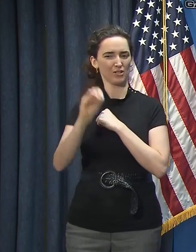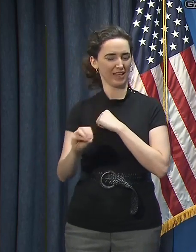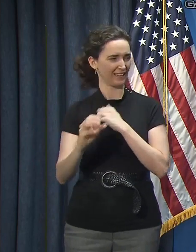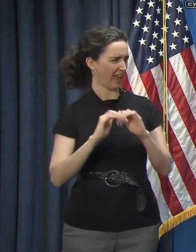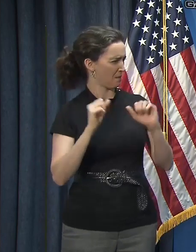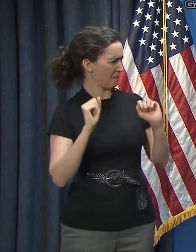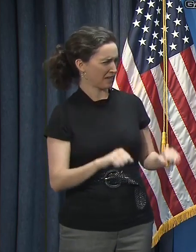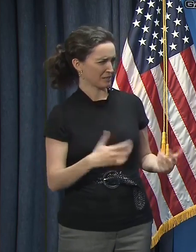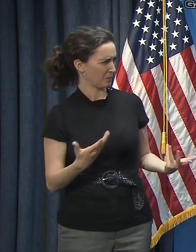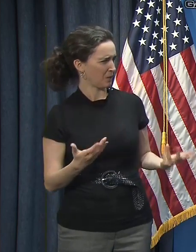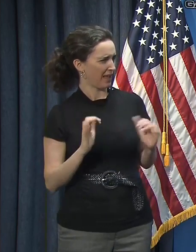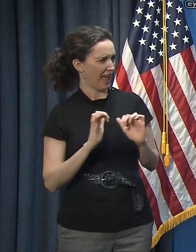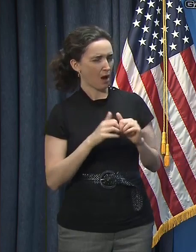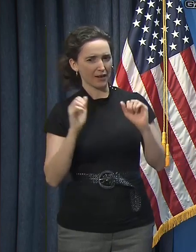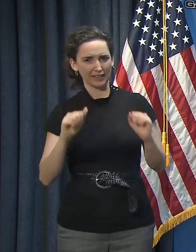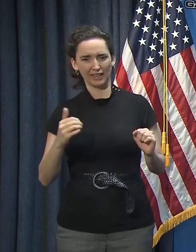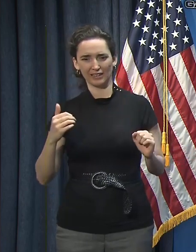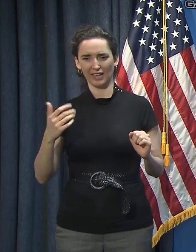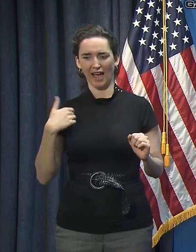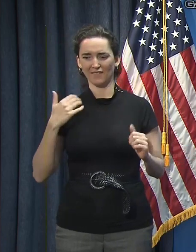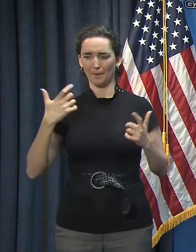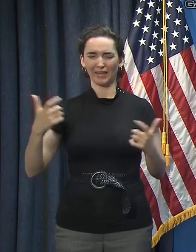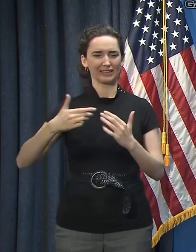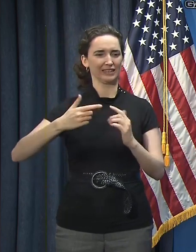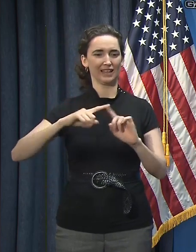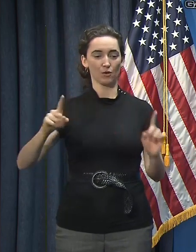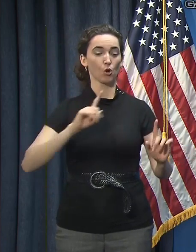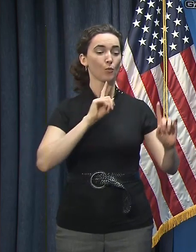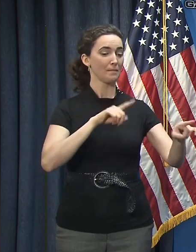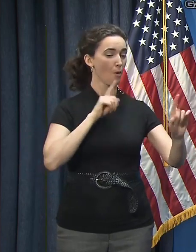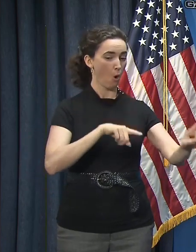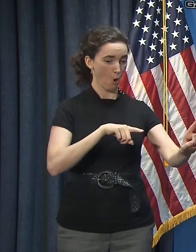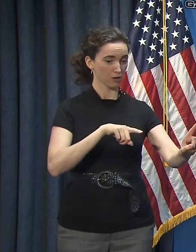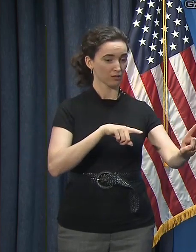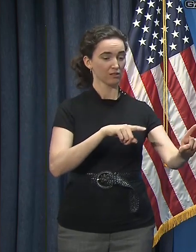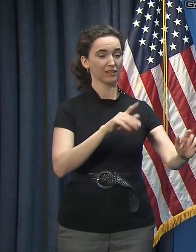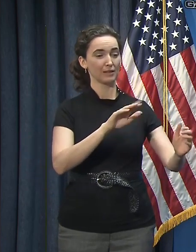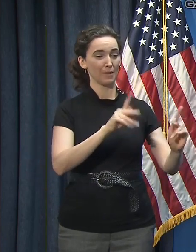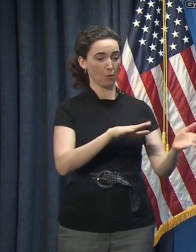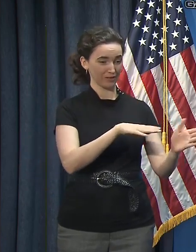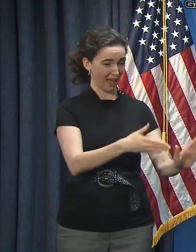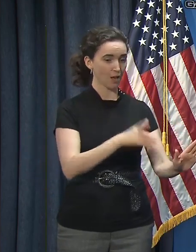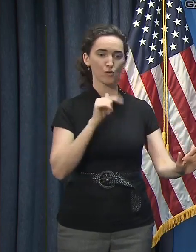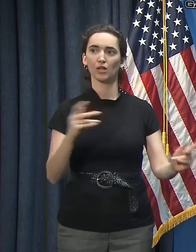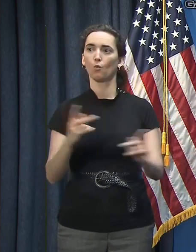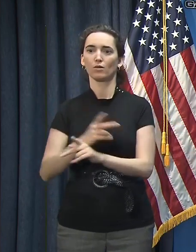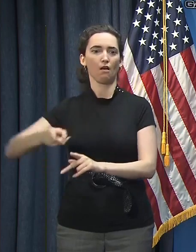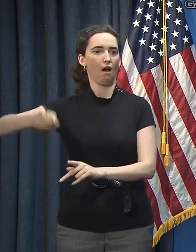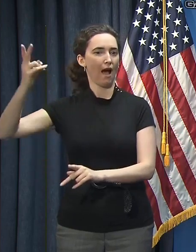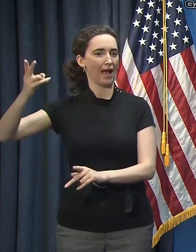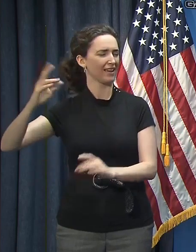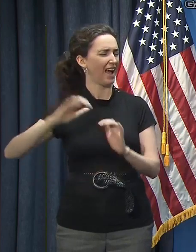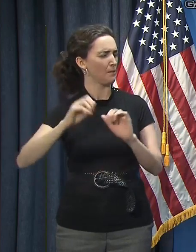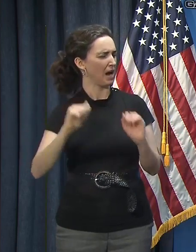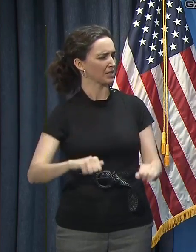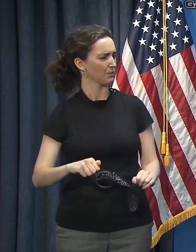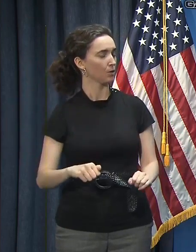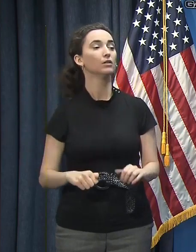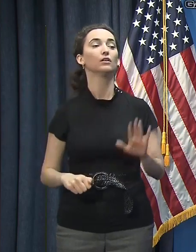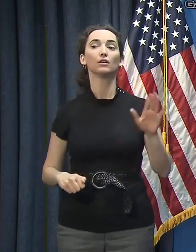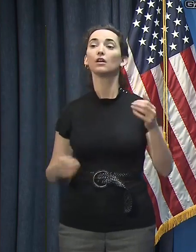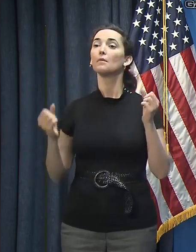be? How is it there could be such a lag, or we could be that far off on deaths? Yeah, so I think the what a lot of these stories